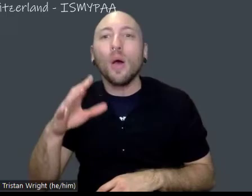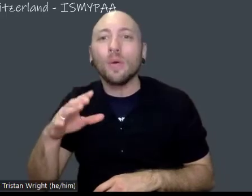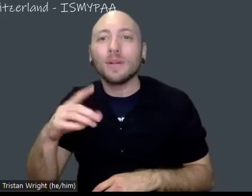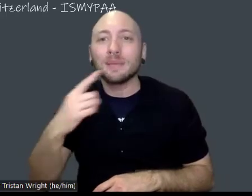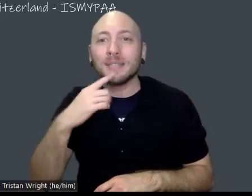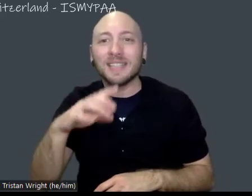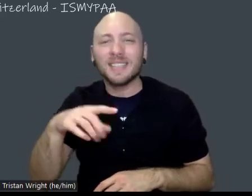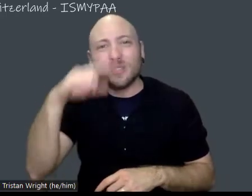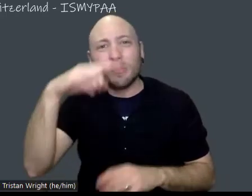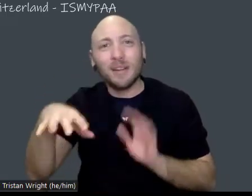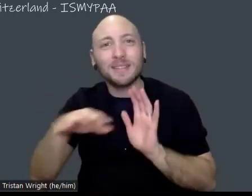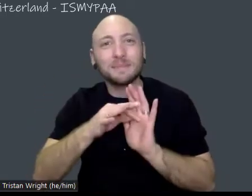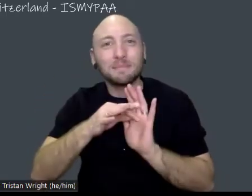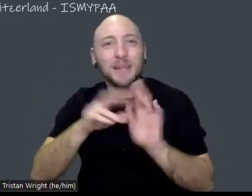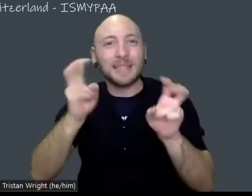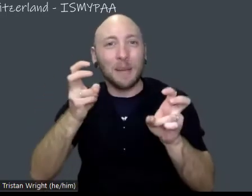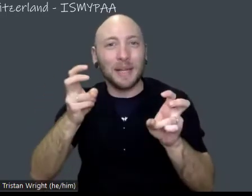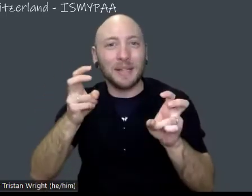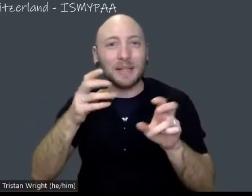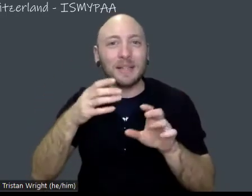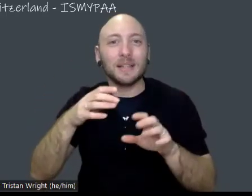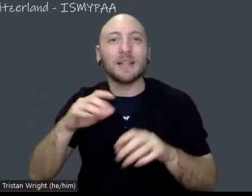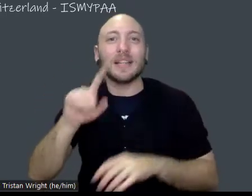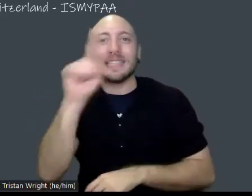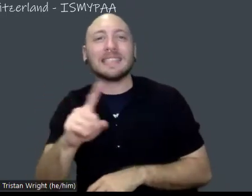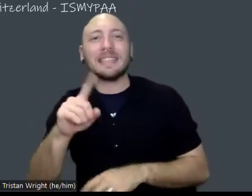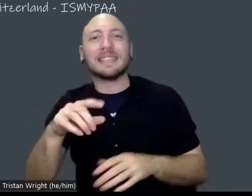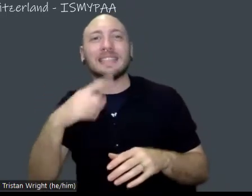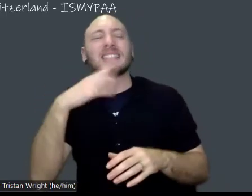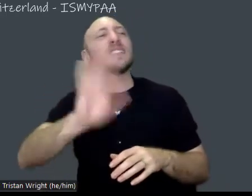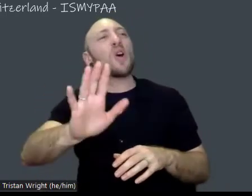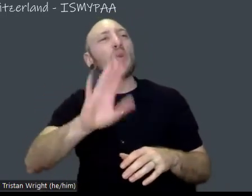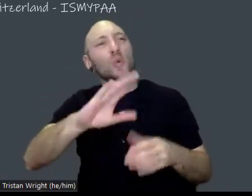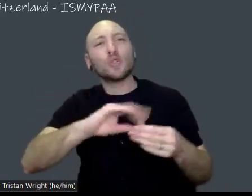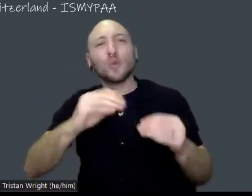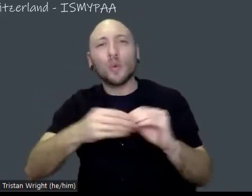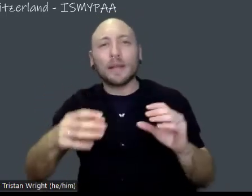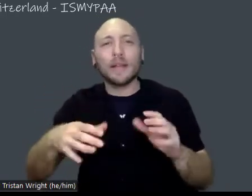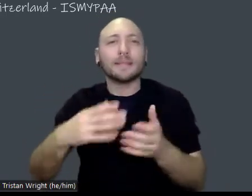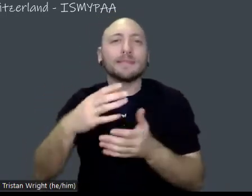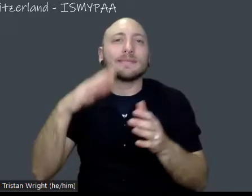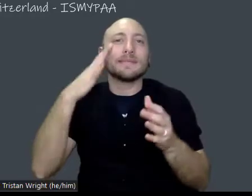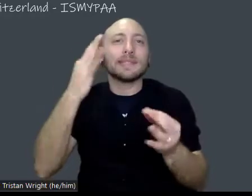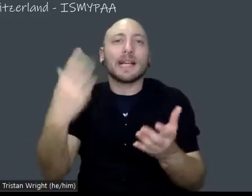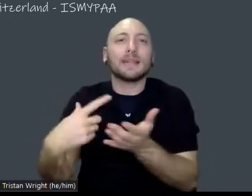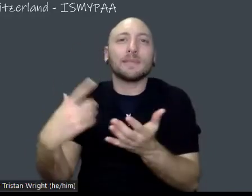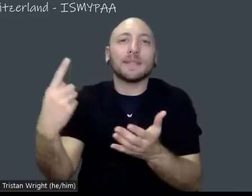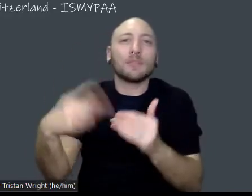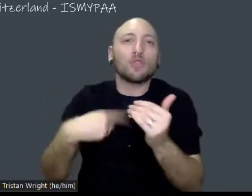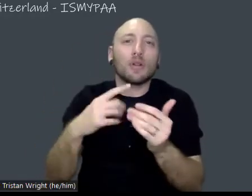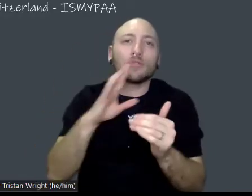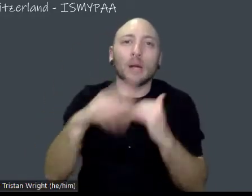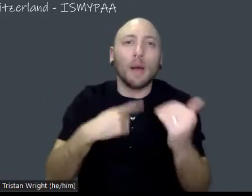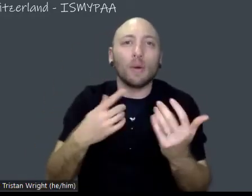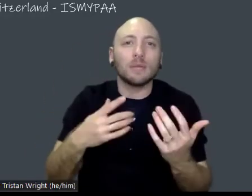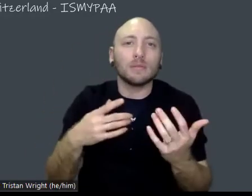that? Like pick something that out of your story that you think people should share about as you end.